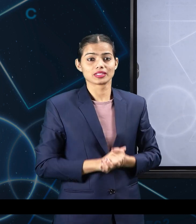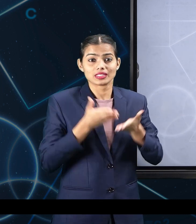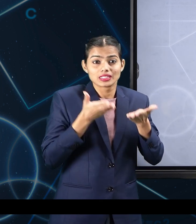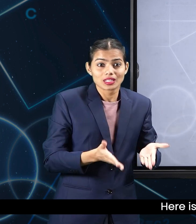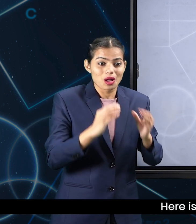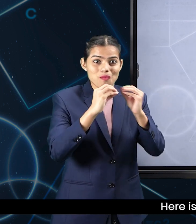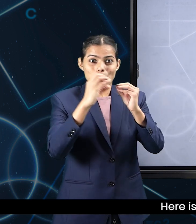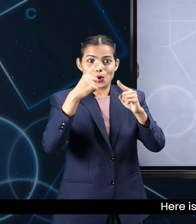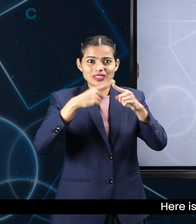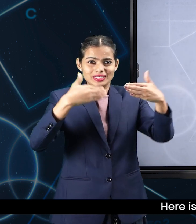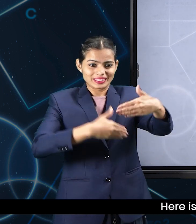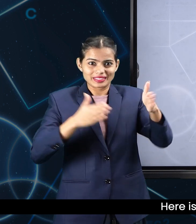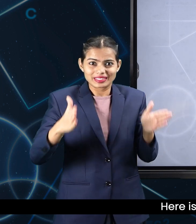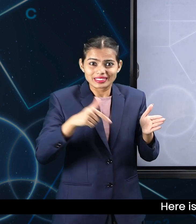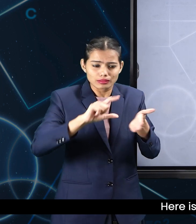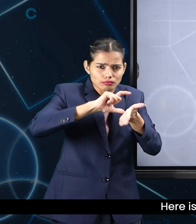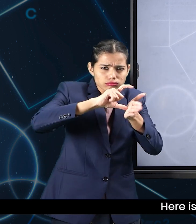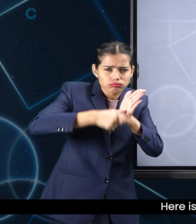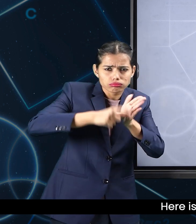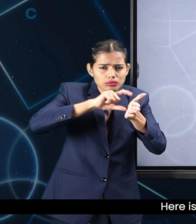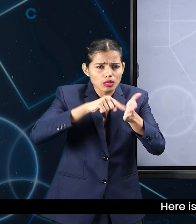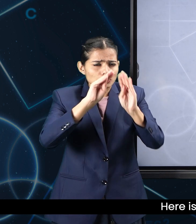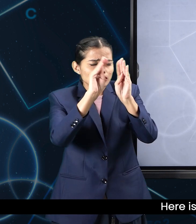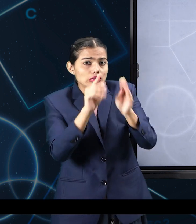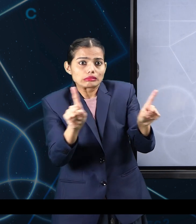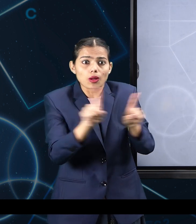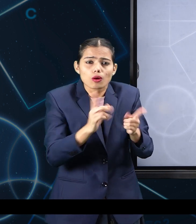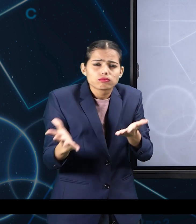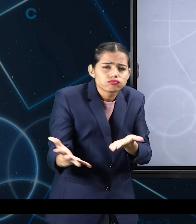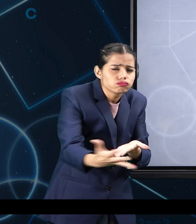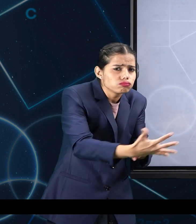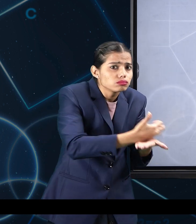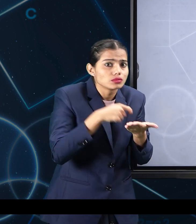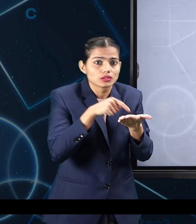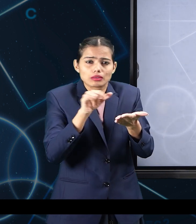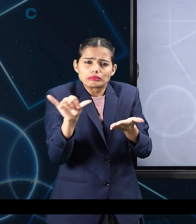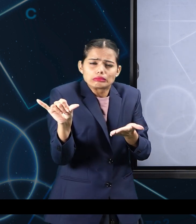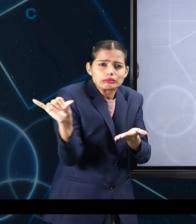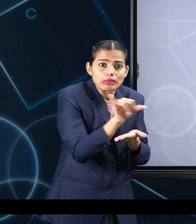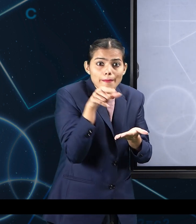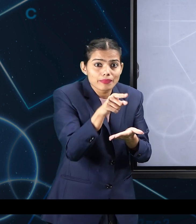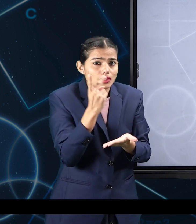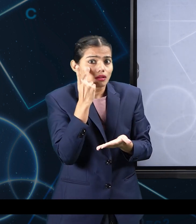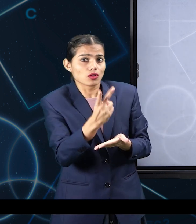Here is a box of geometrical shapes, collect similar objects and list them out.